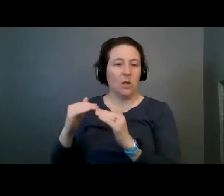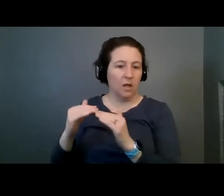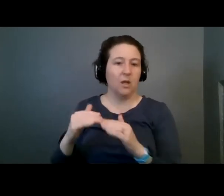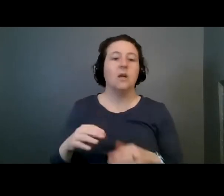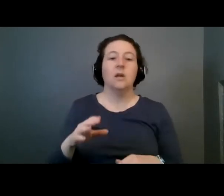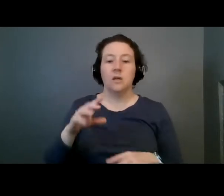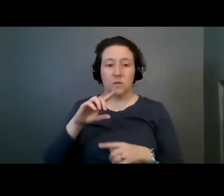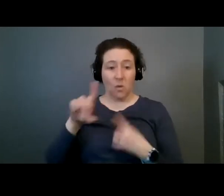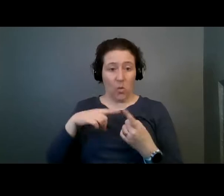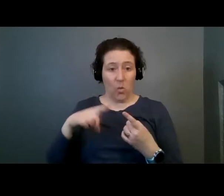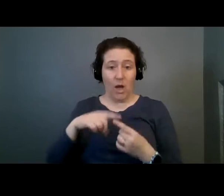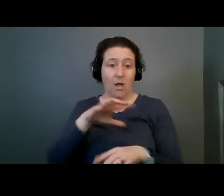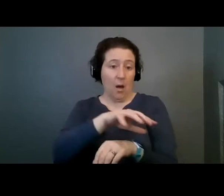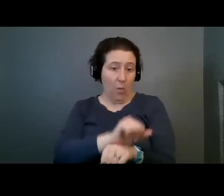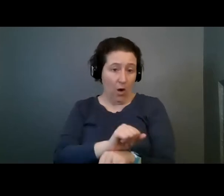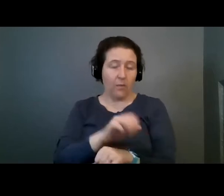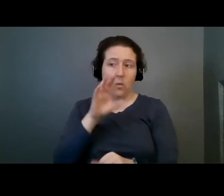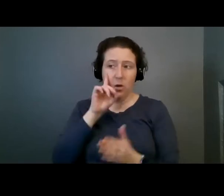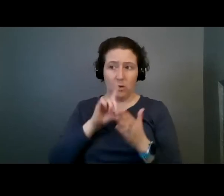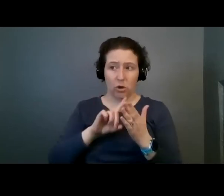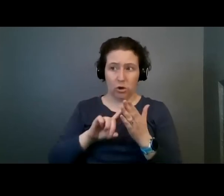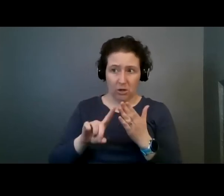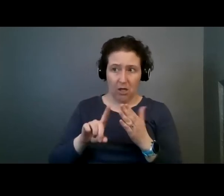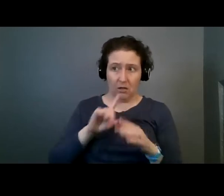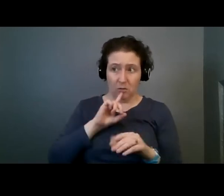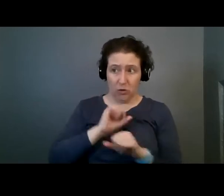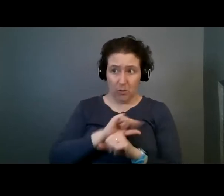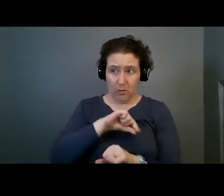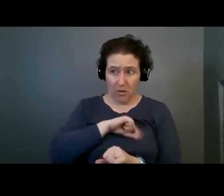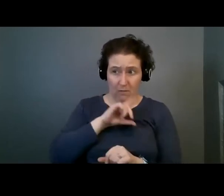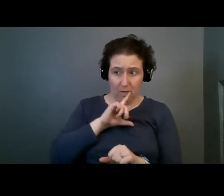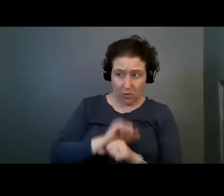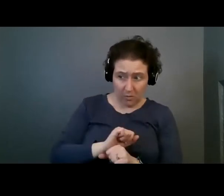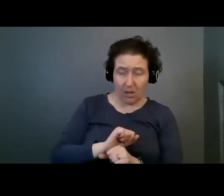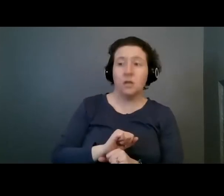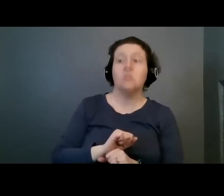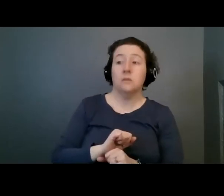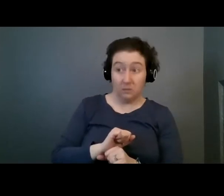their diagnosis is, and that to be sure that they do meet the eligibility to be vaccinated.